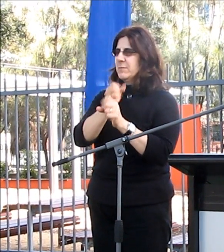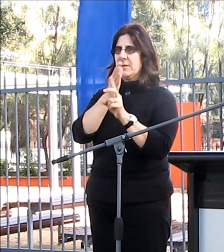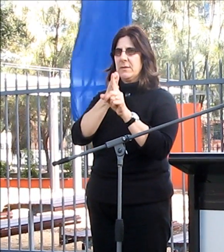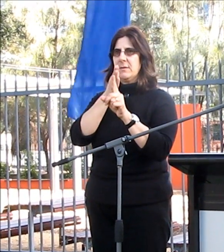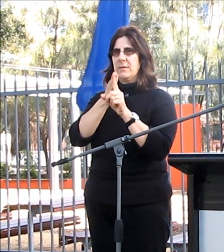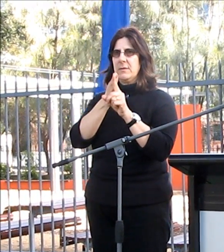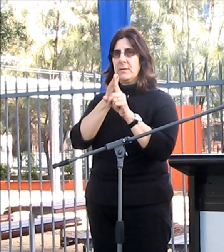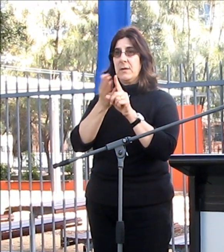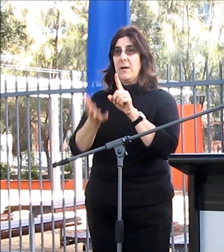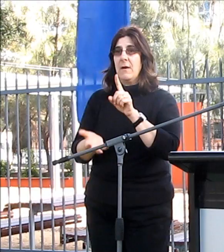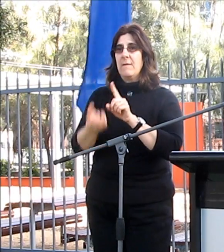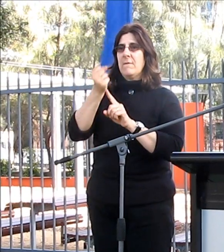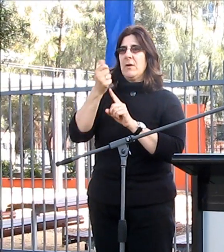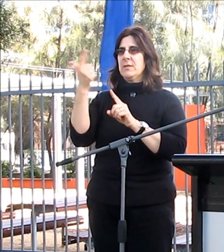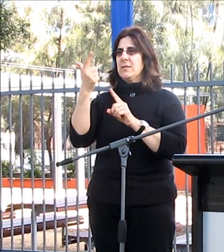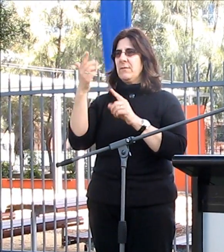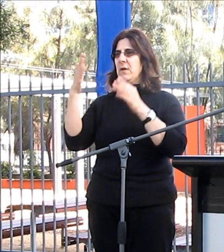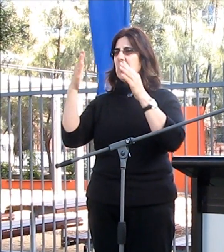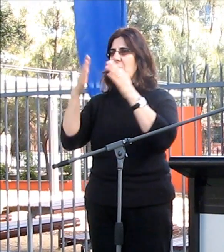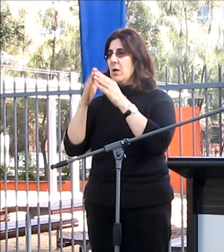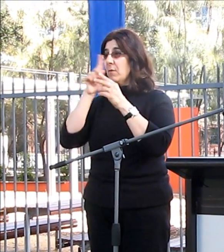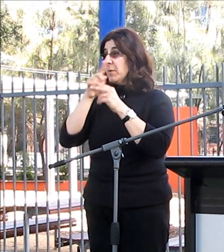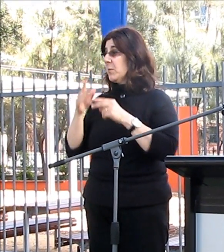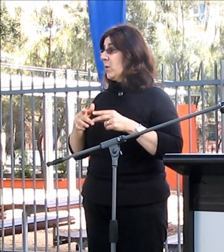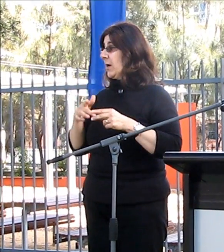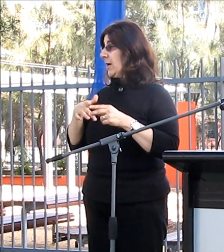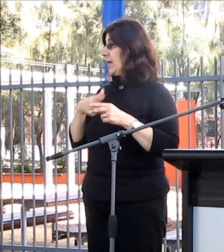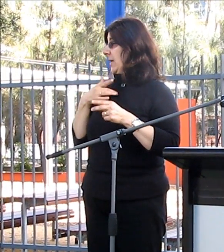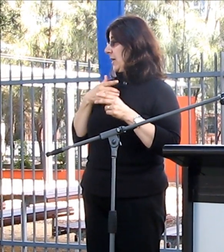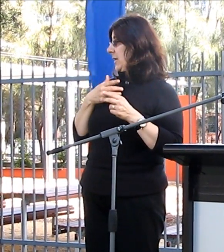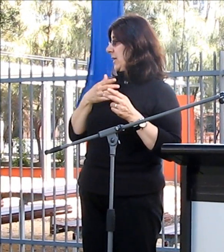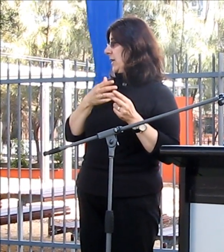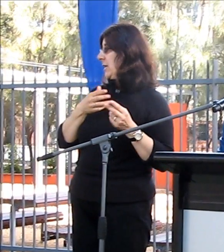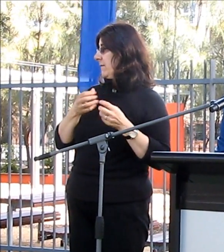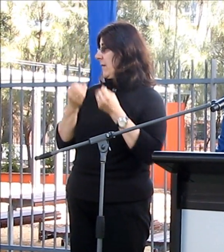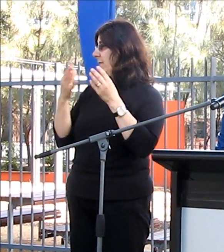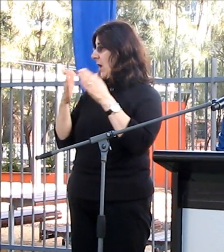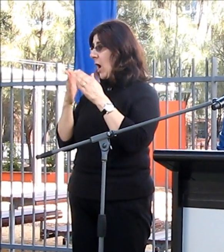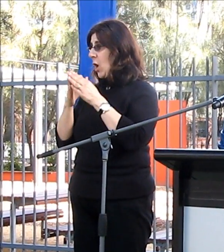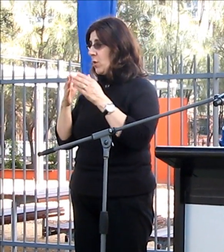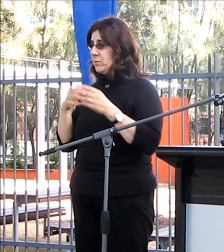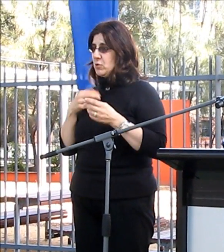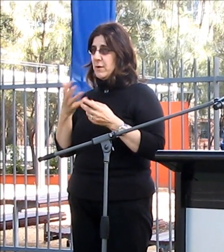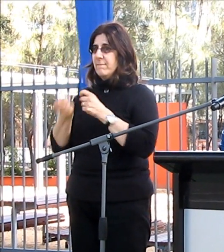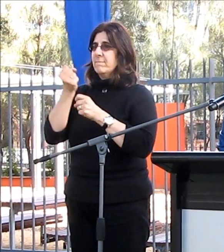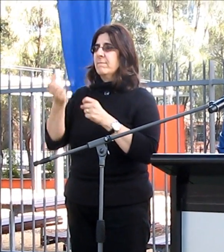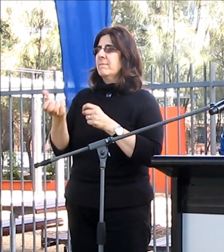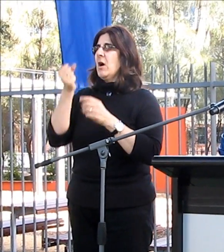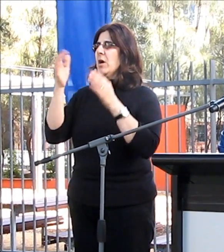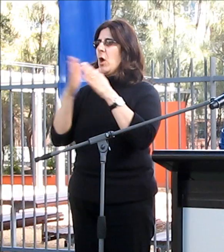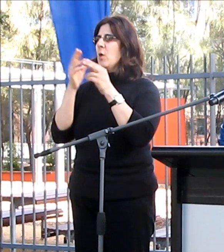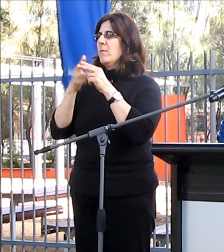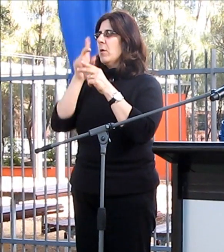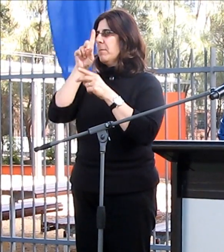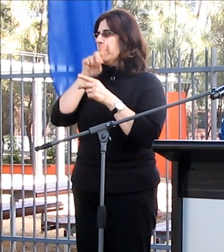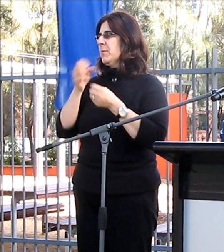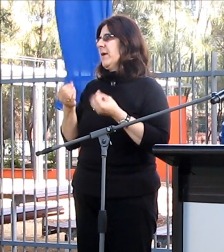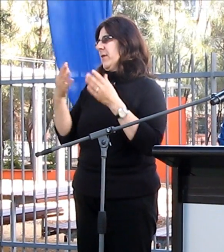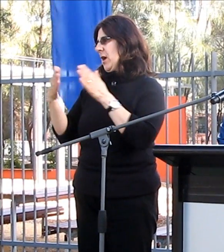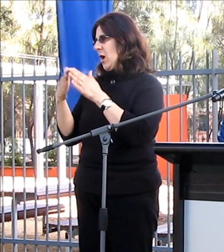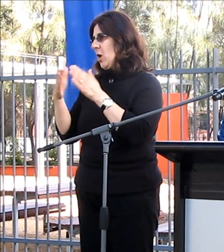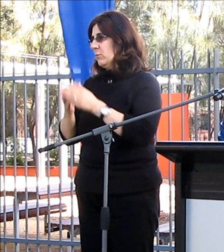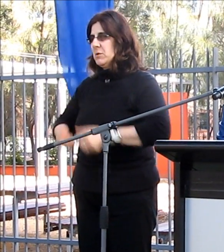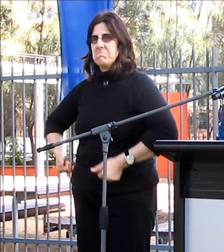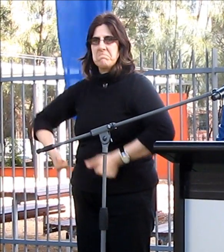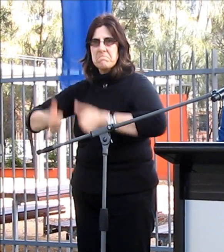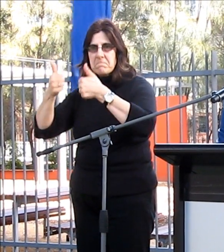70 homes for people down here who are currently homeless. And I think that is a most wonderful